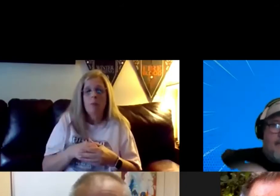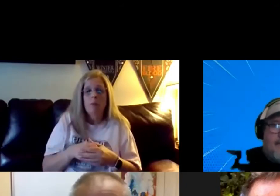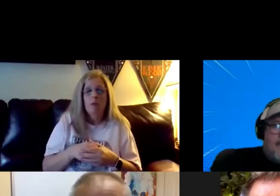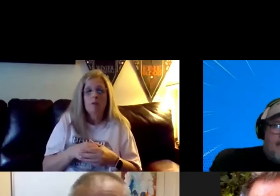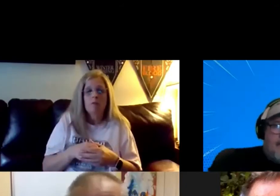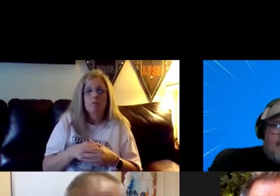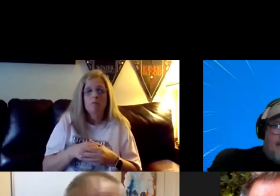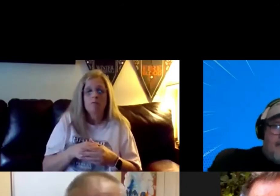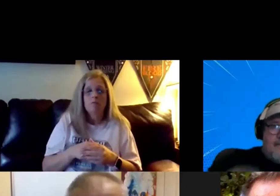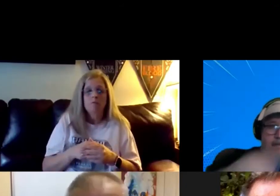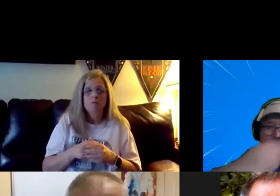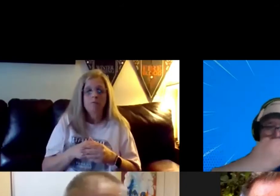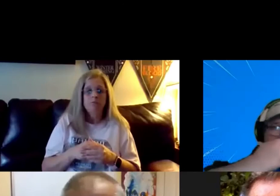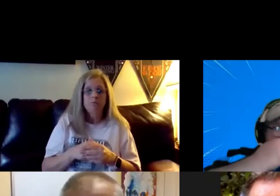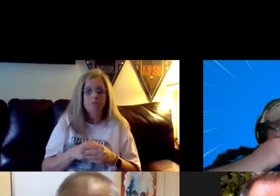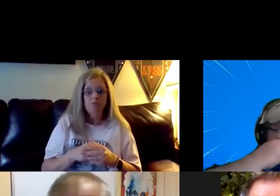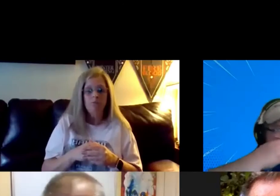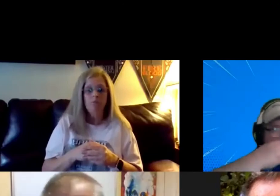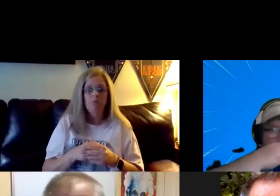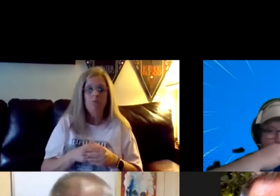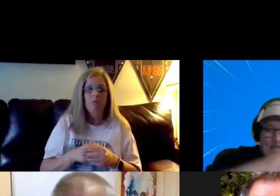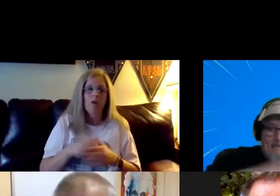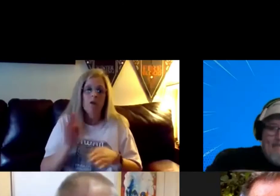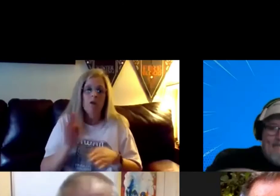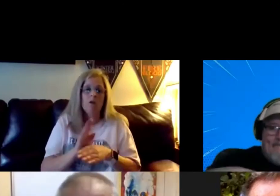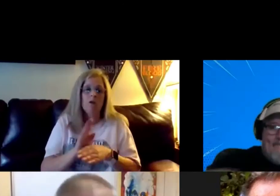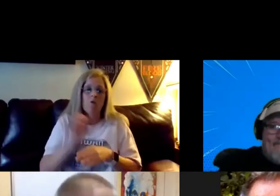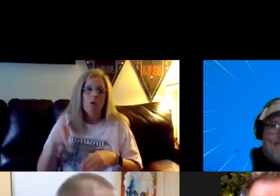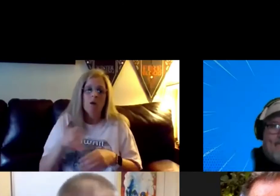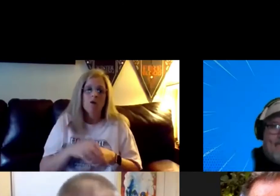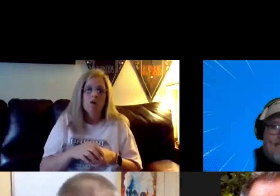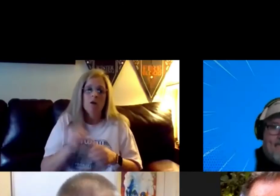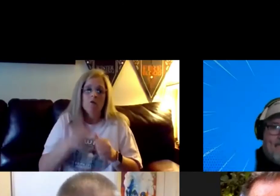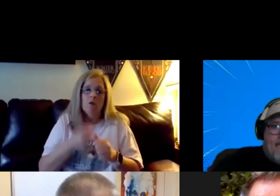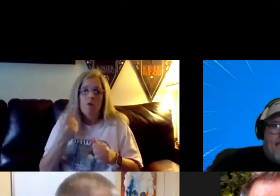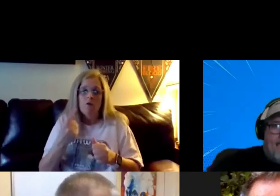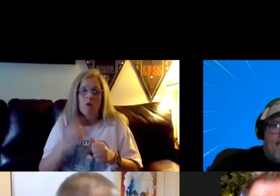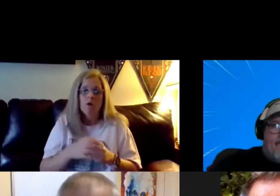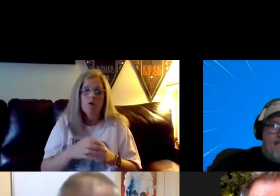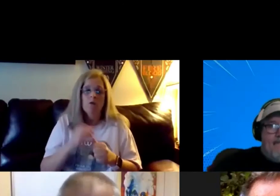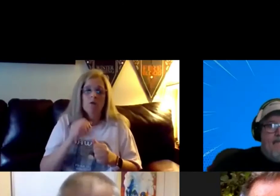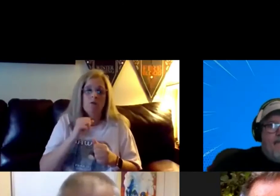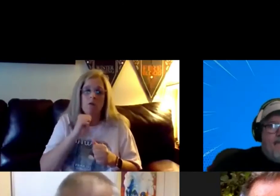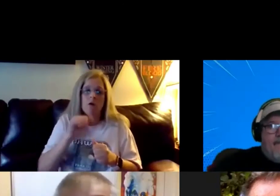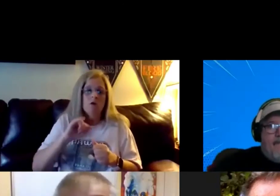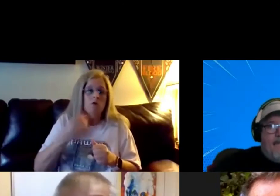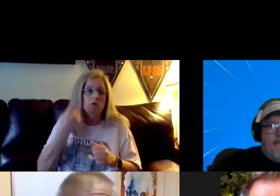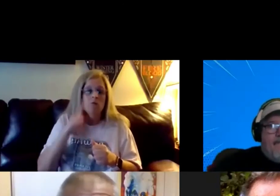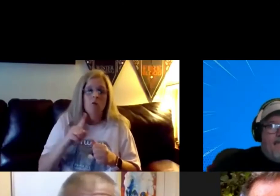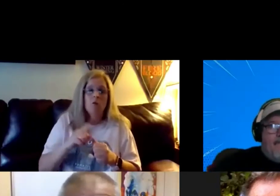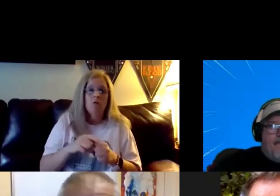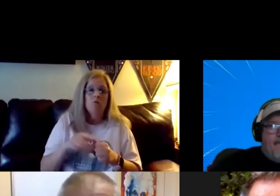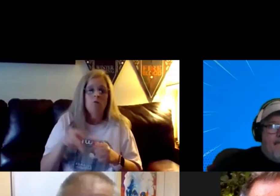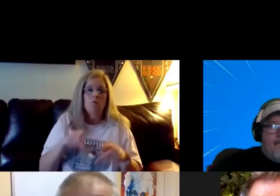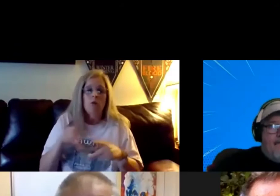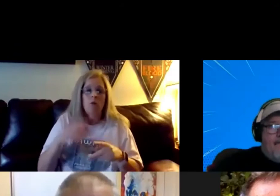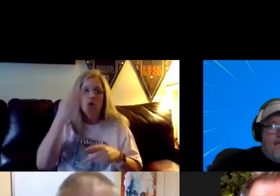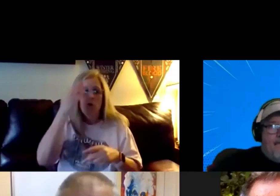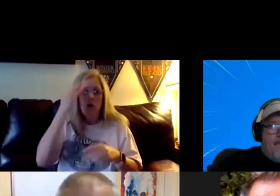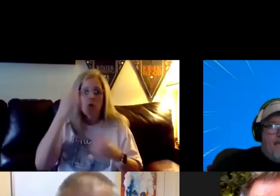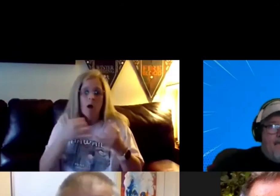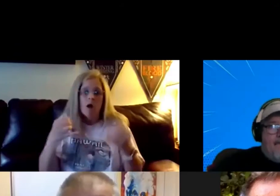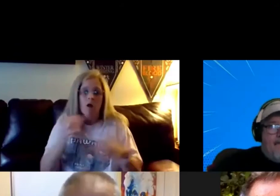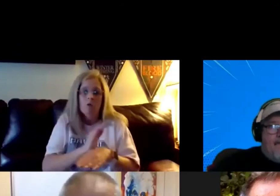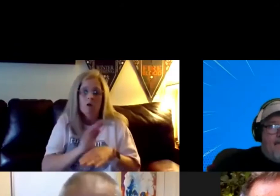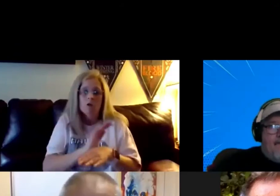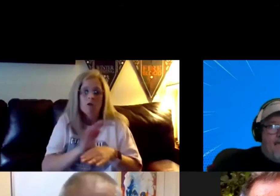say here is that, now, this business for Onpassive is for everybody. It's not just for people that know about online businesses.